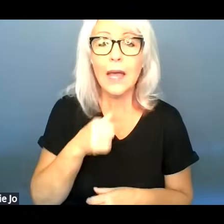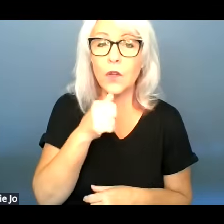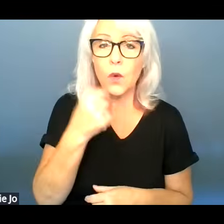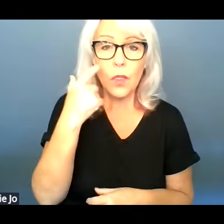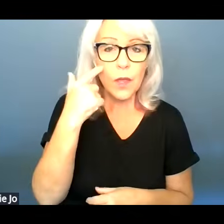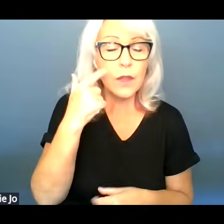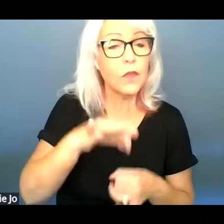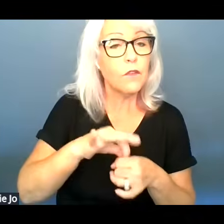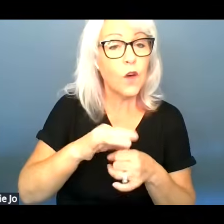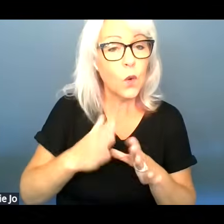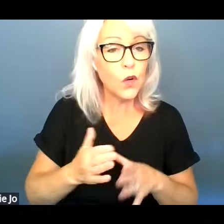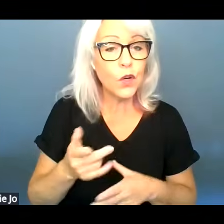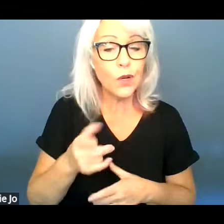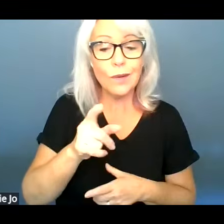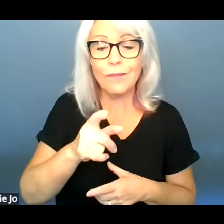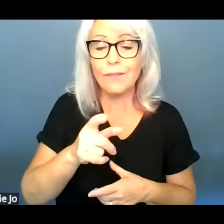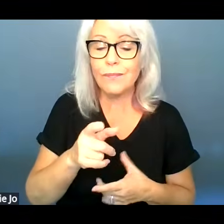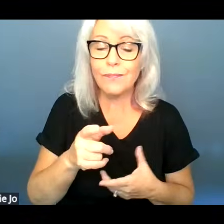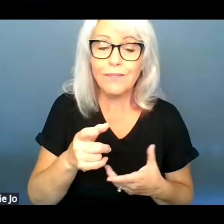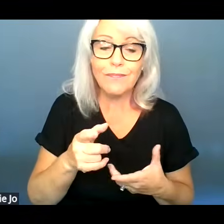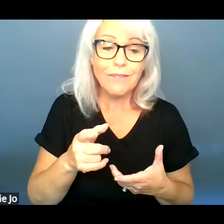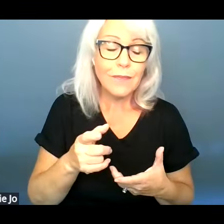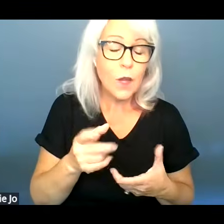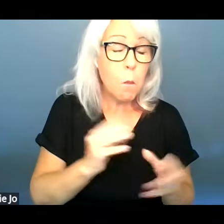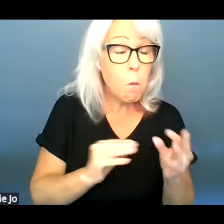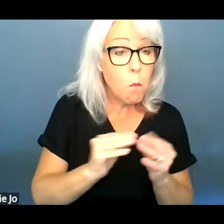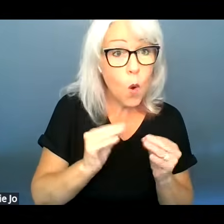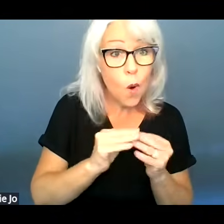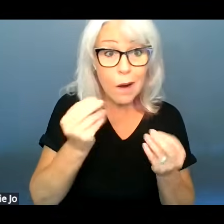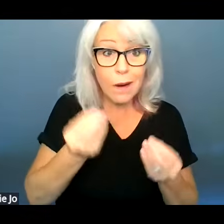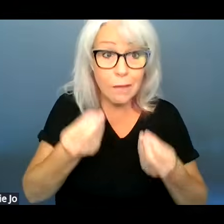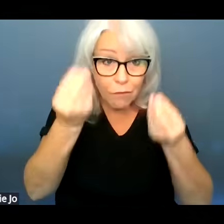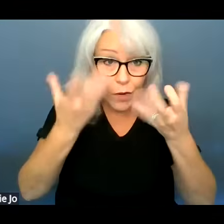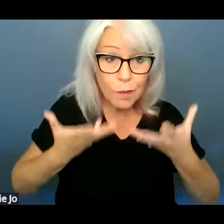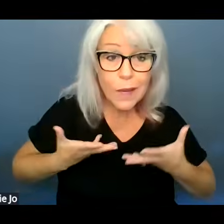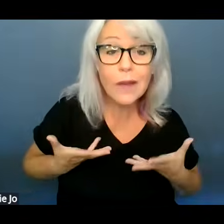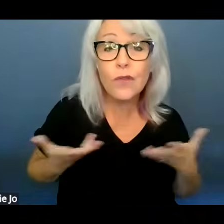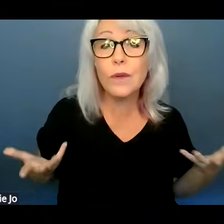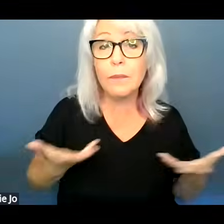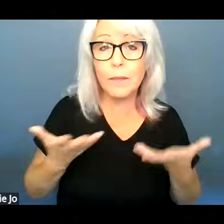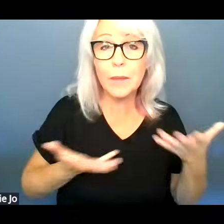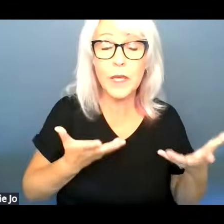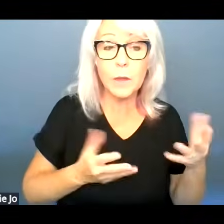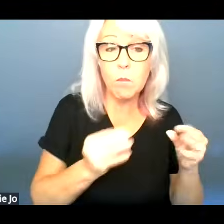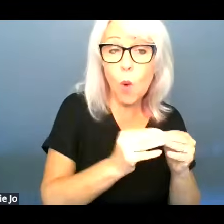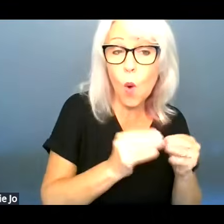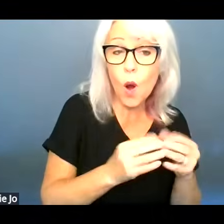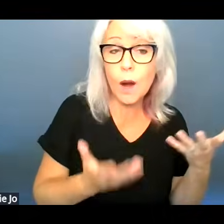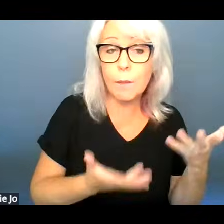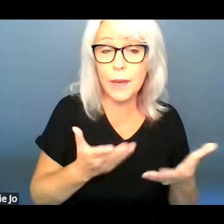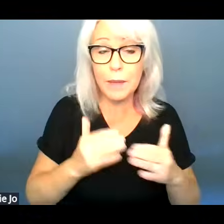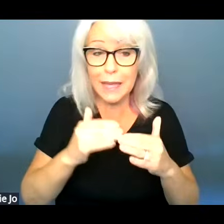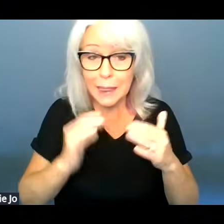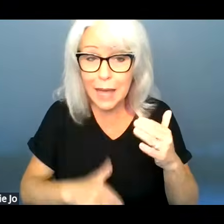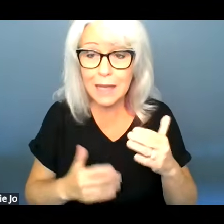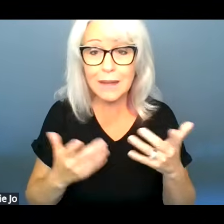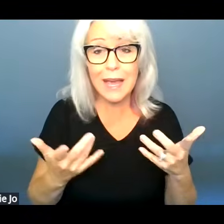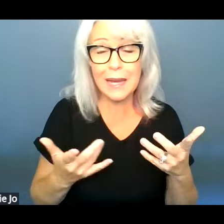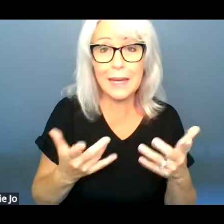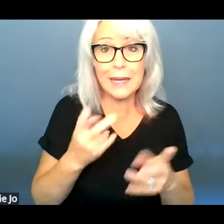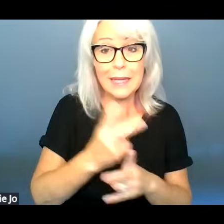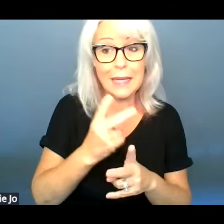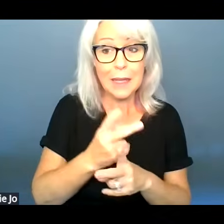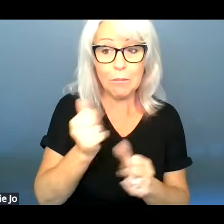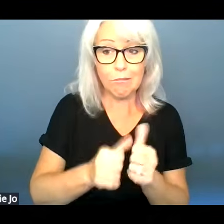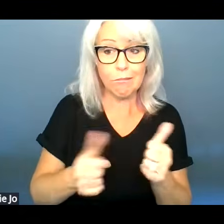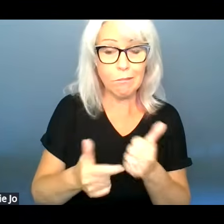changes to voter records. It could be more than what would be listed. It could be less, and keeping it open, I think, is